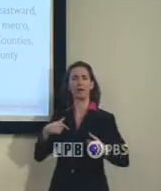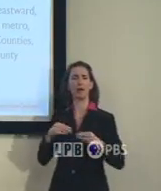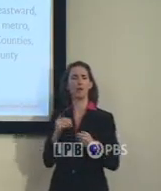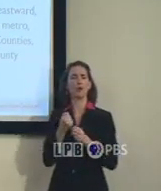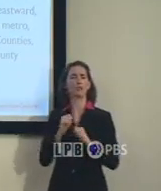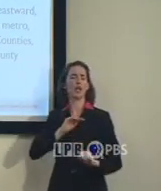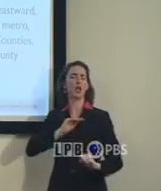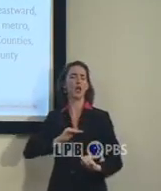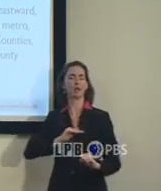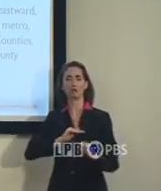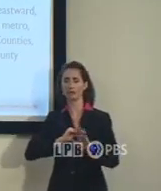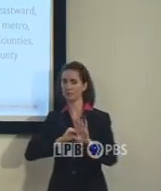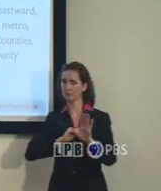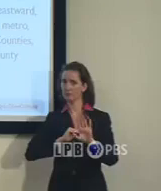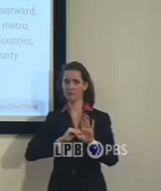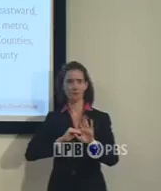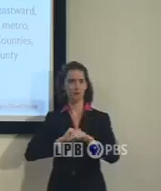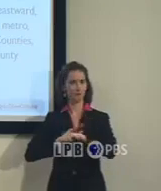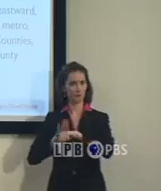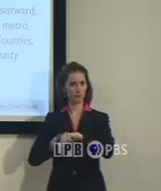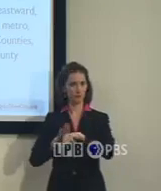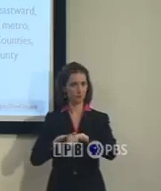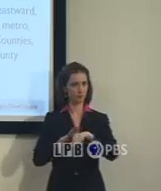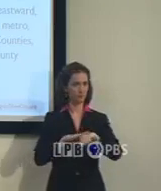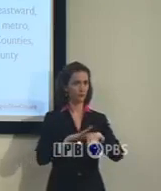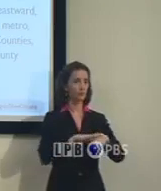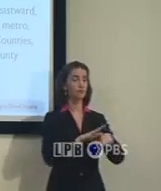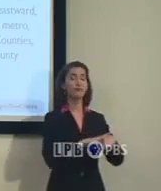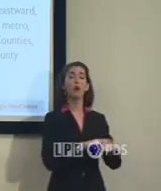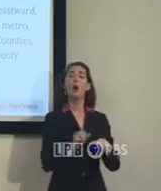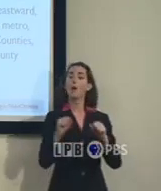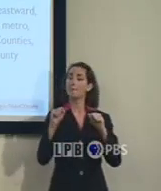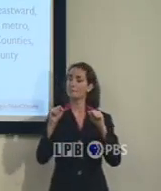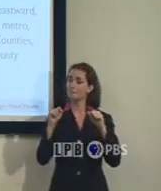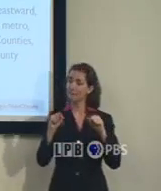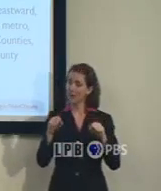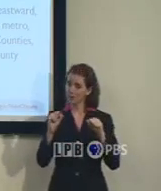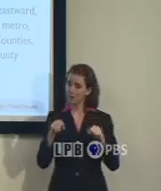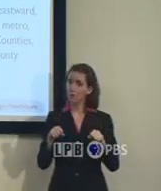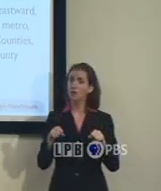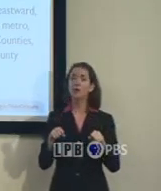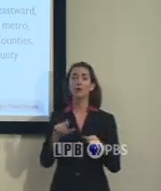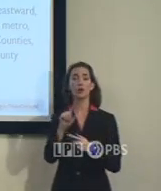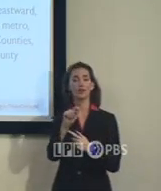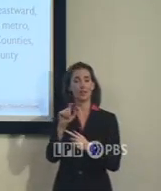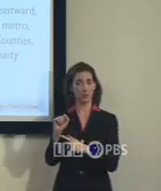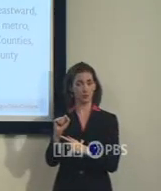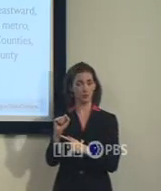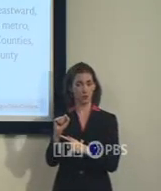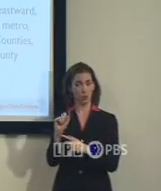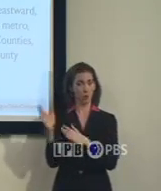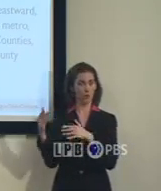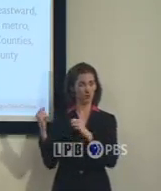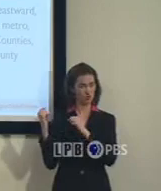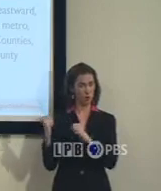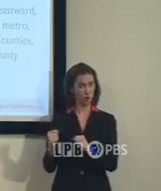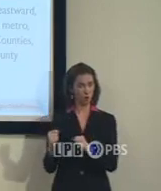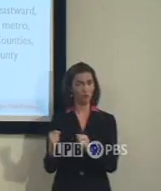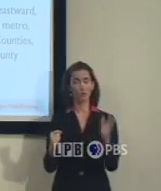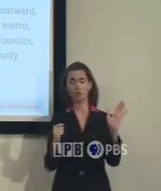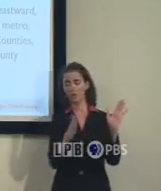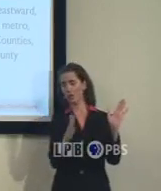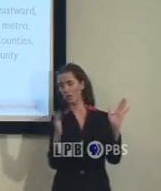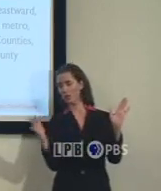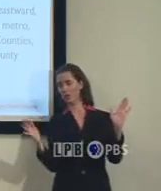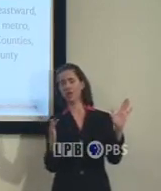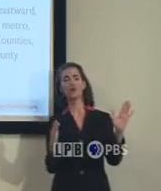not mean that you are safe and sound. The possibility still of tropical storm force winds in the range of 50 or